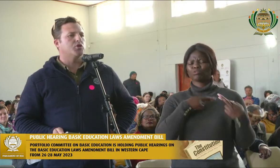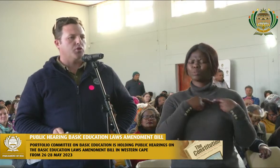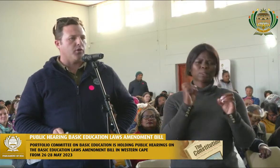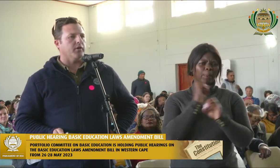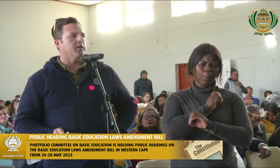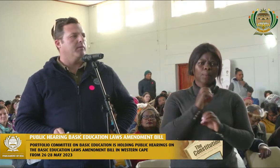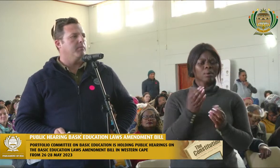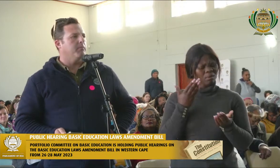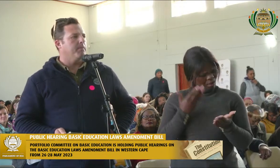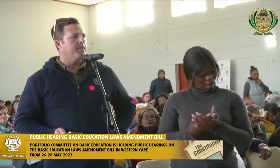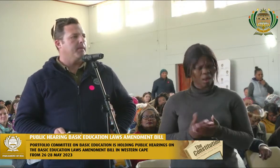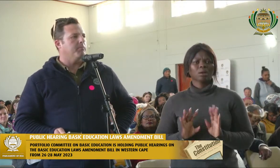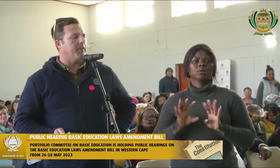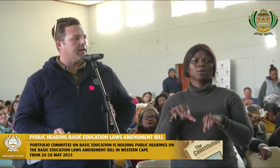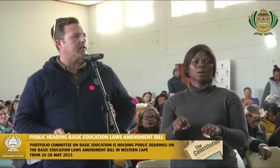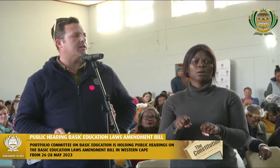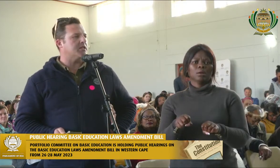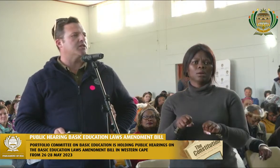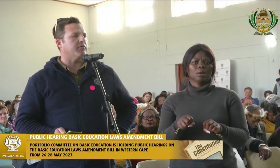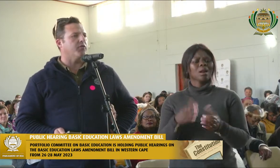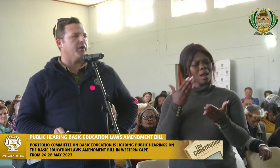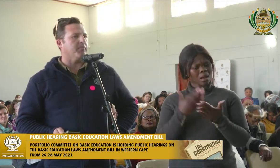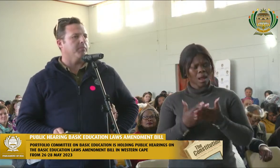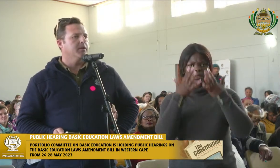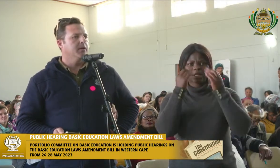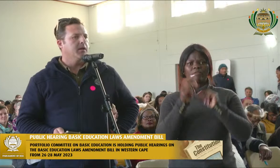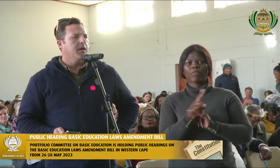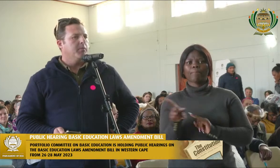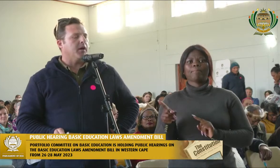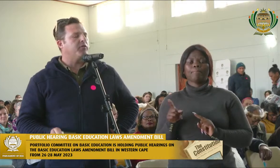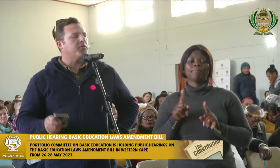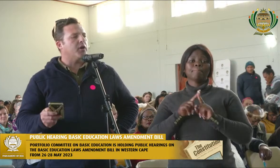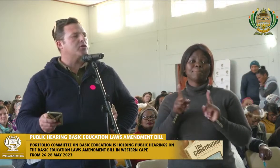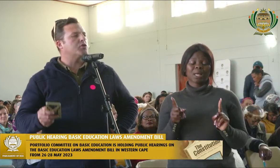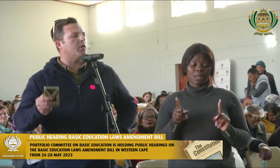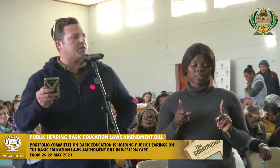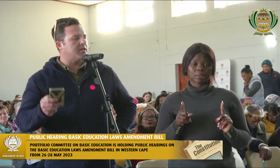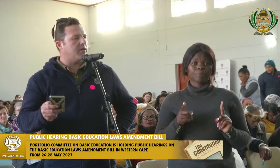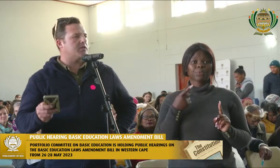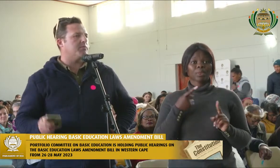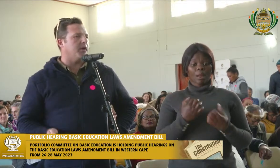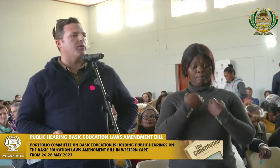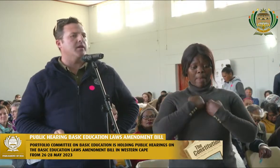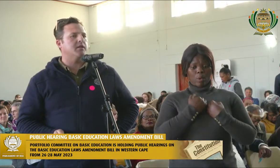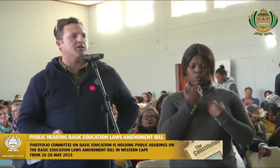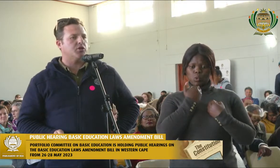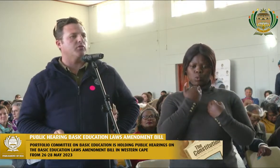irresponsible, sure, make that decision for him. But for those who are